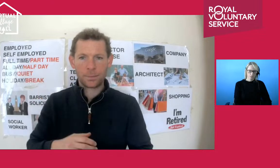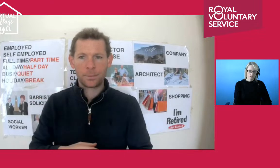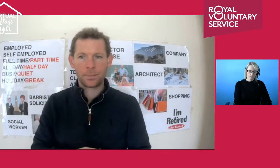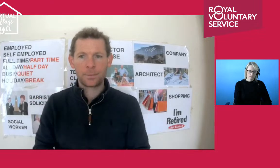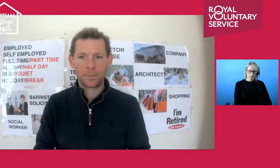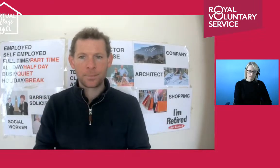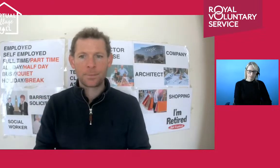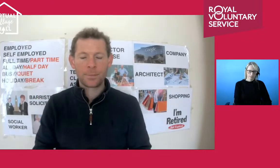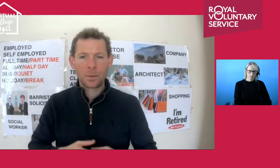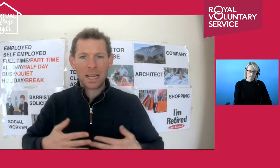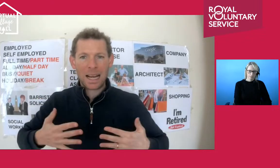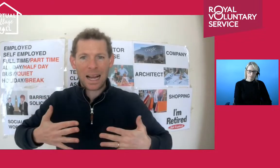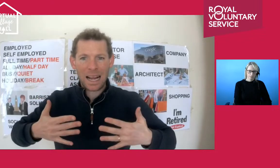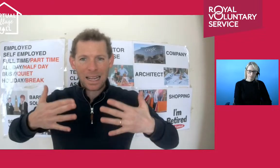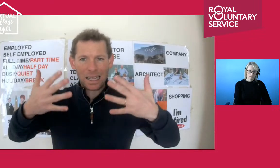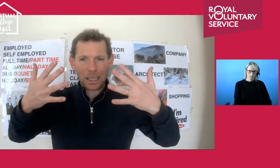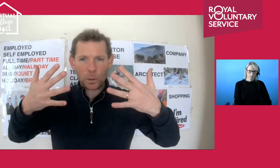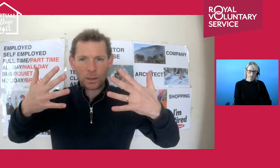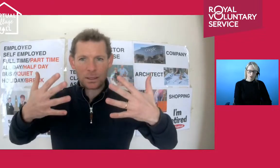carpenter,